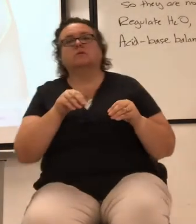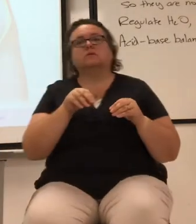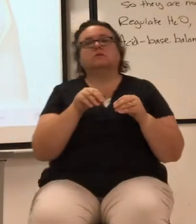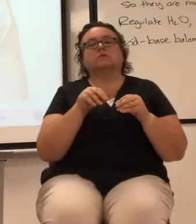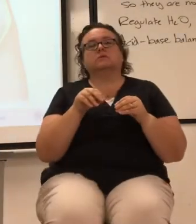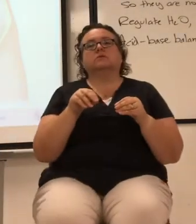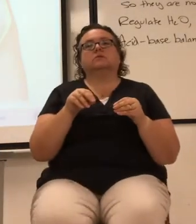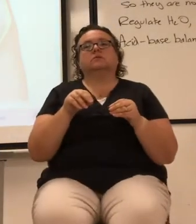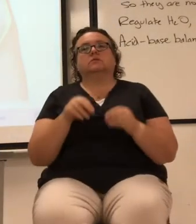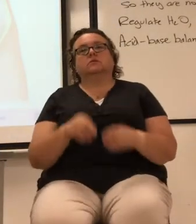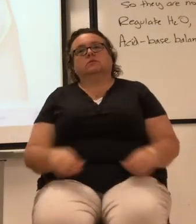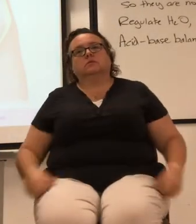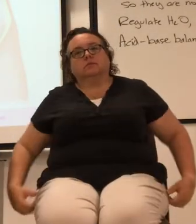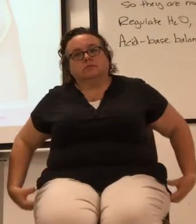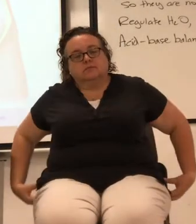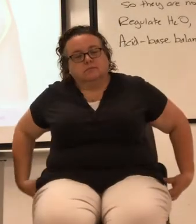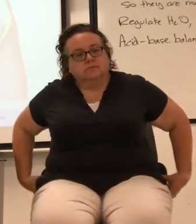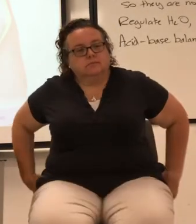kidneys